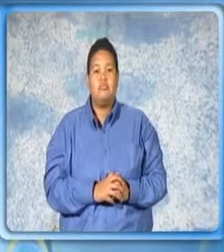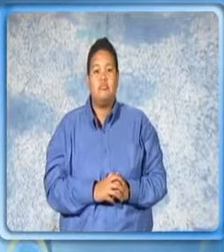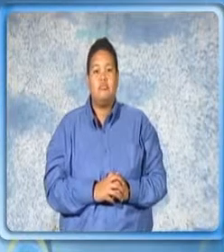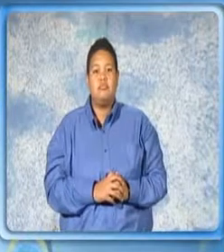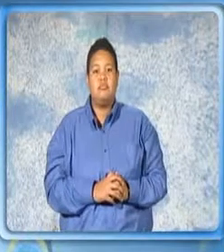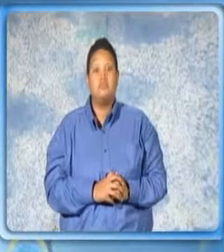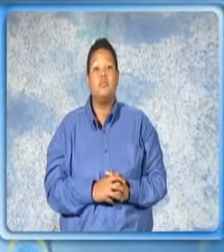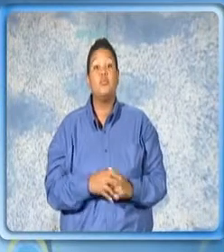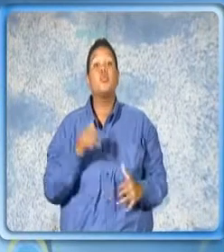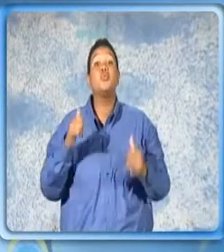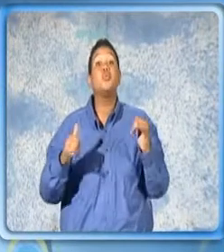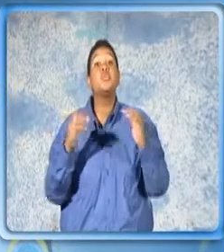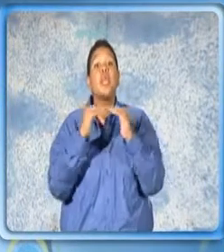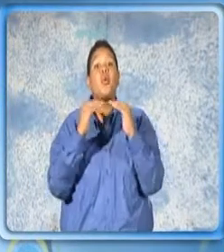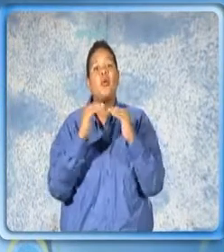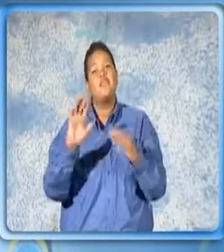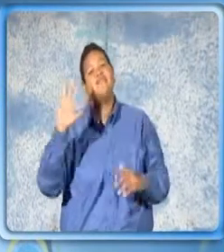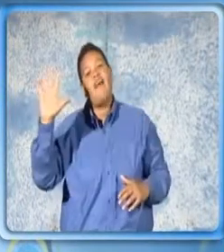Which is equal to 5.